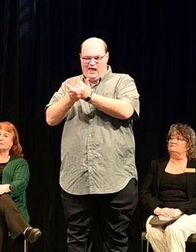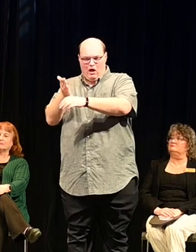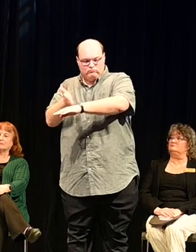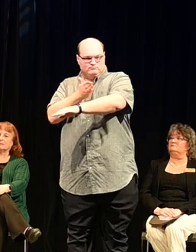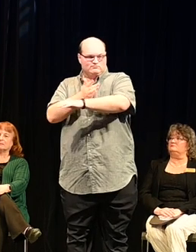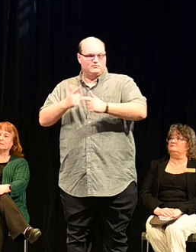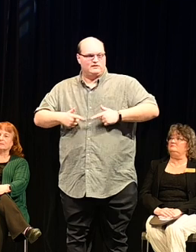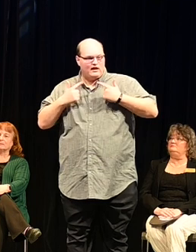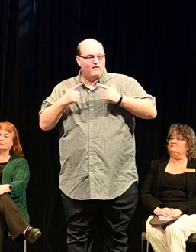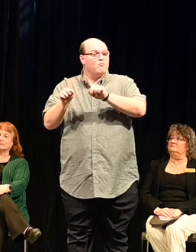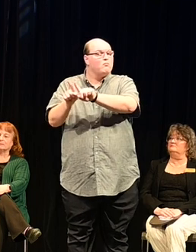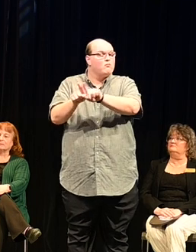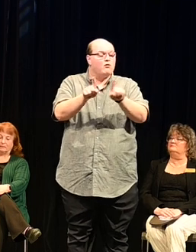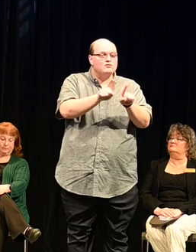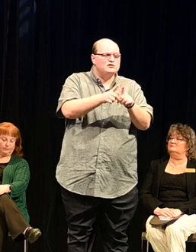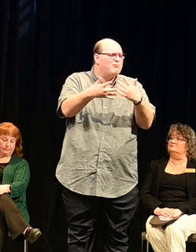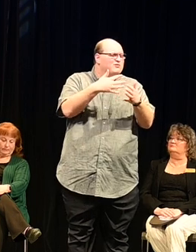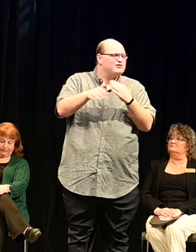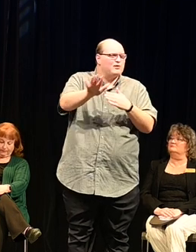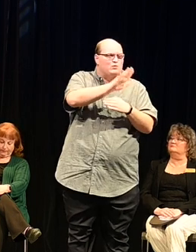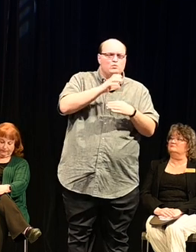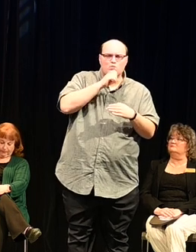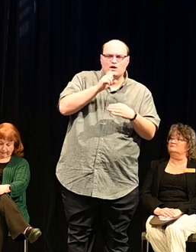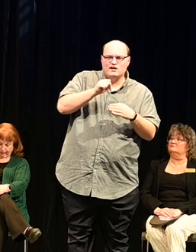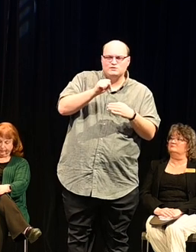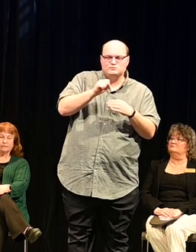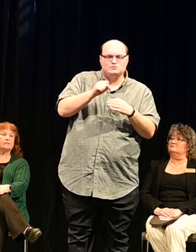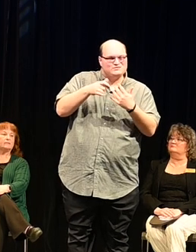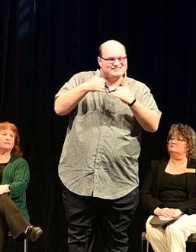where everyone, regardless of age, can thrive.